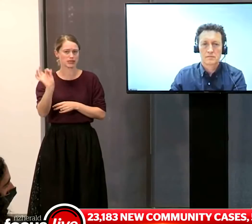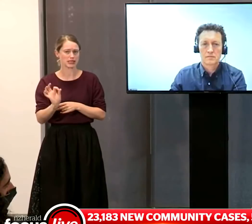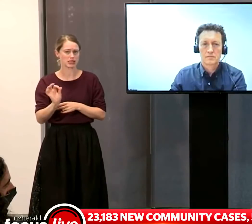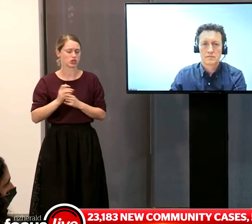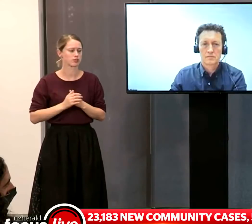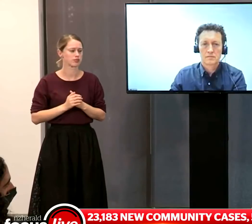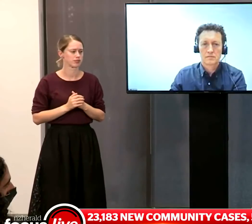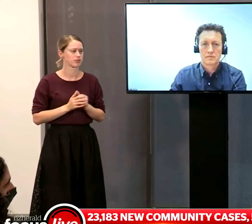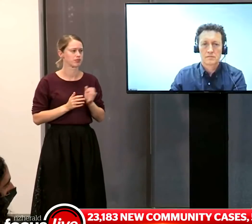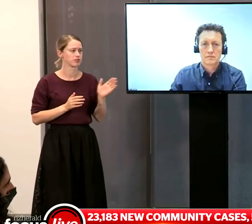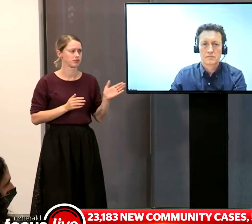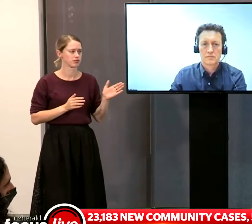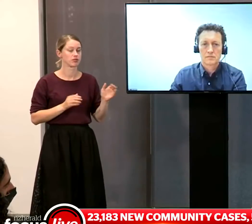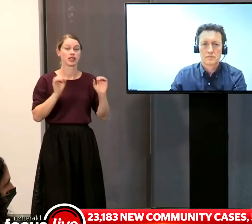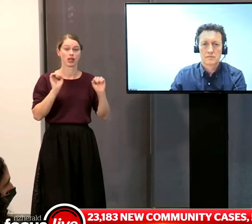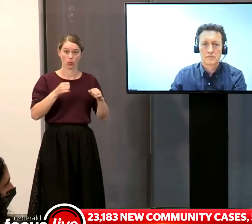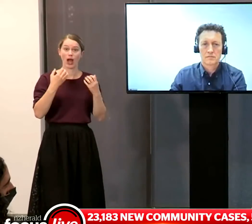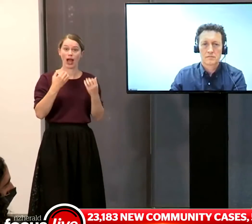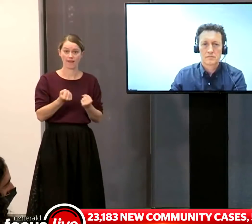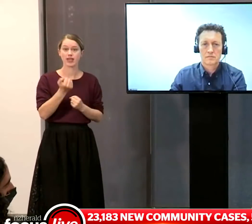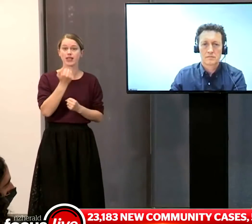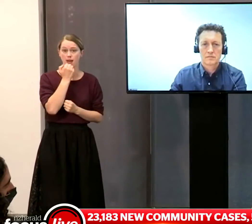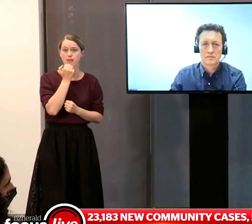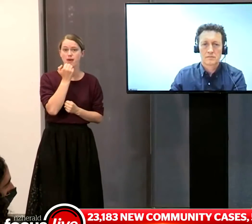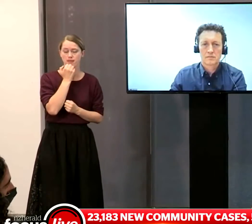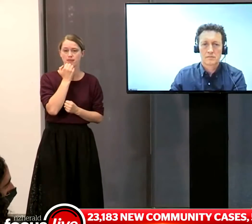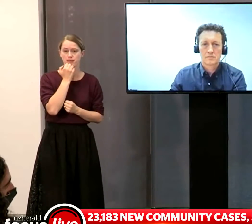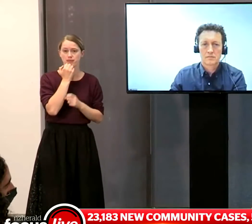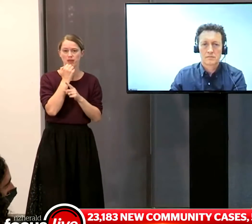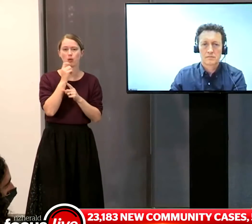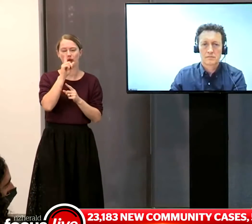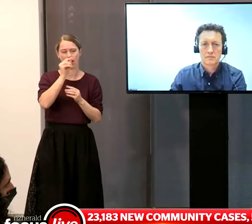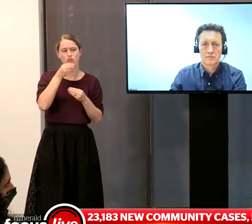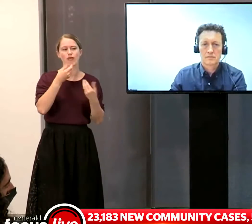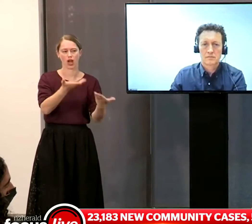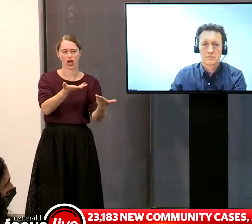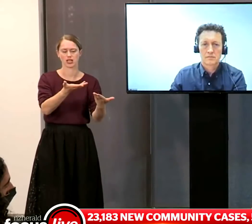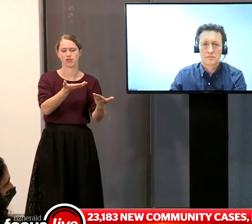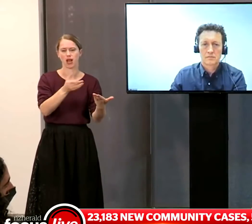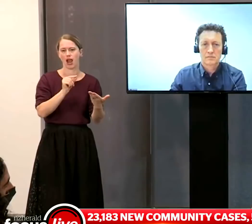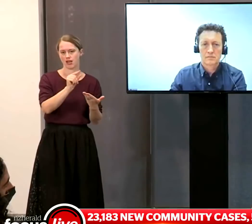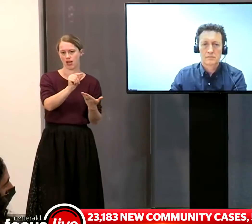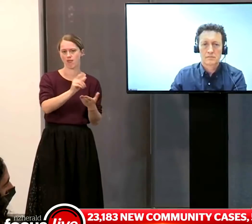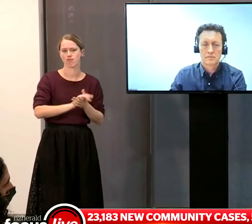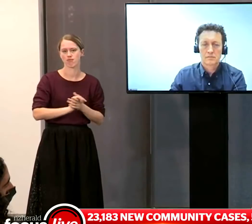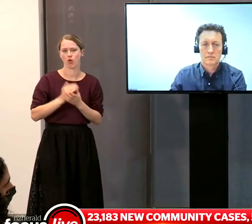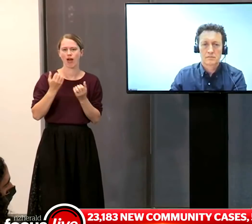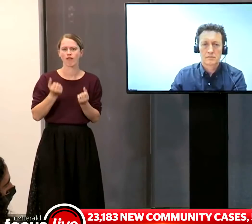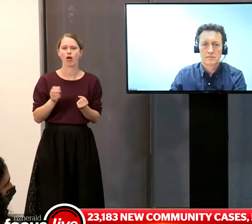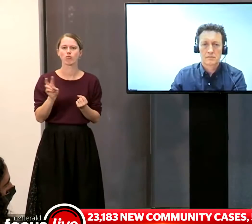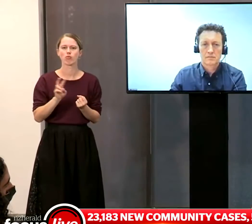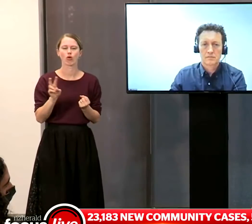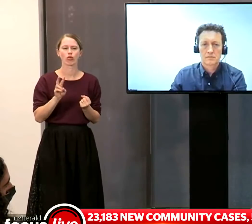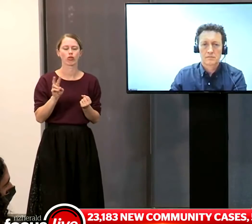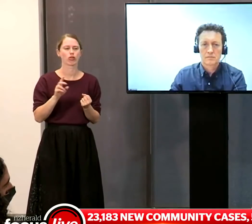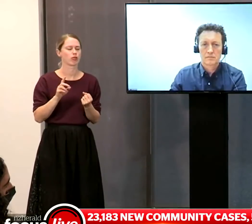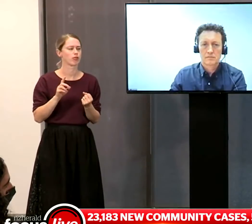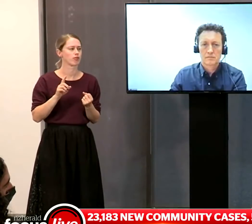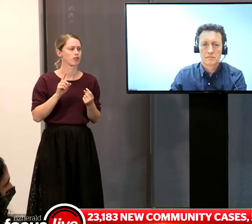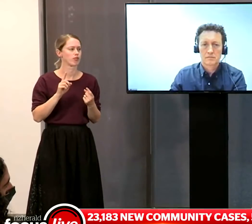of Māori? Yes, we do have those data, and we'll provide them to you afterwards. Yeah, we've got them for both